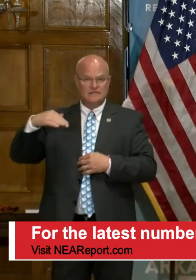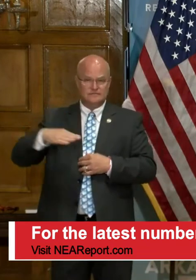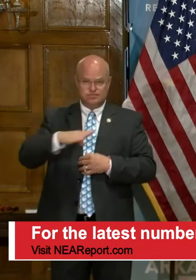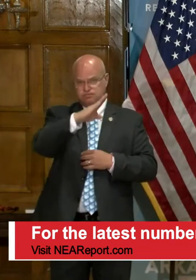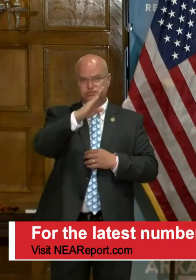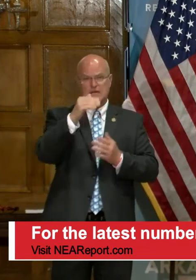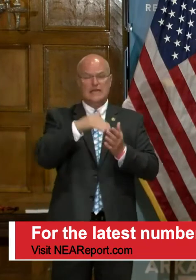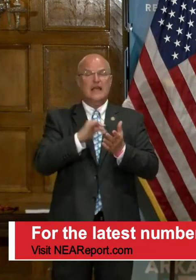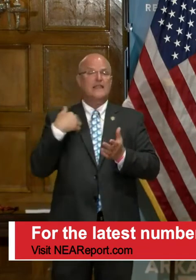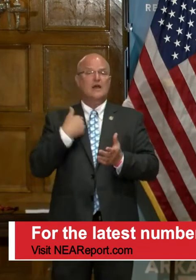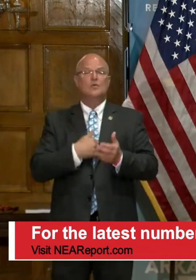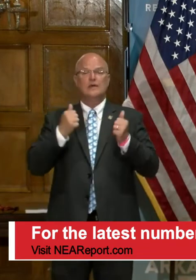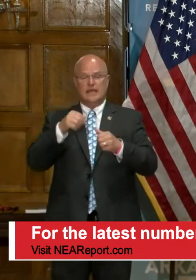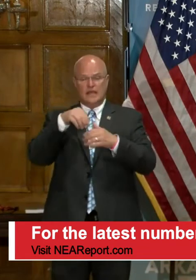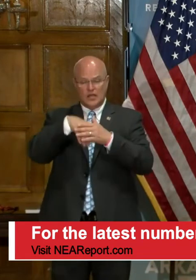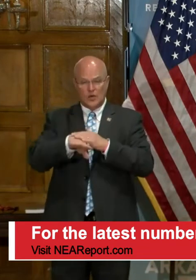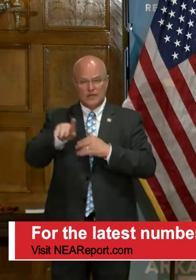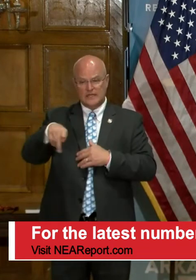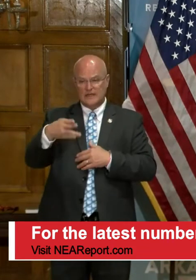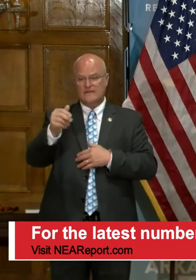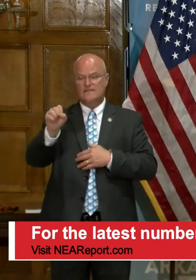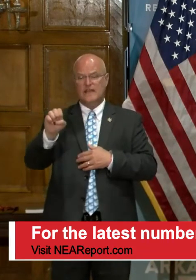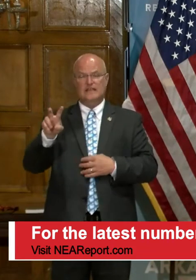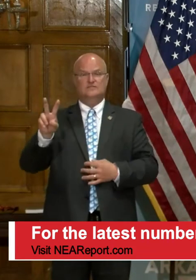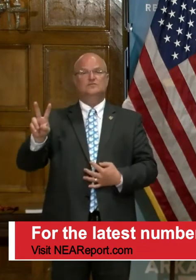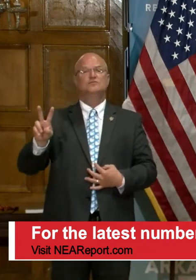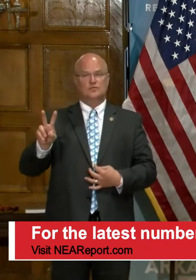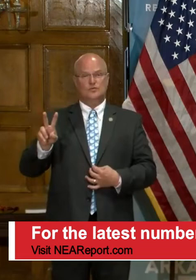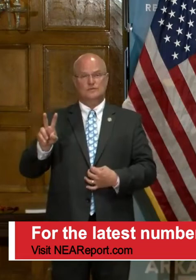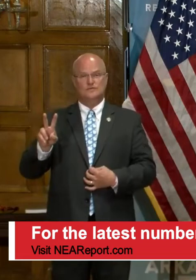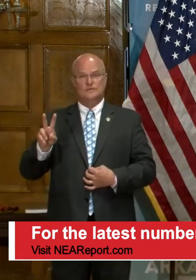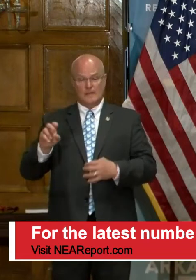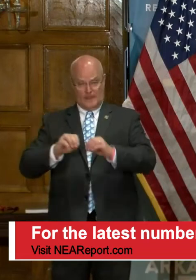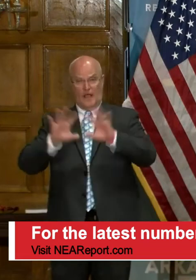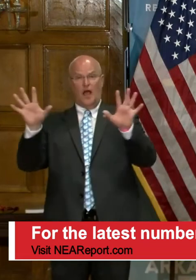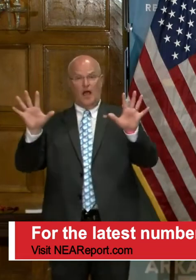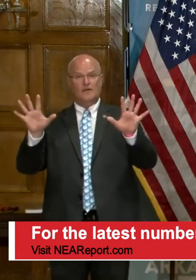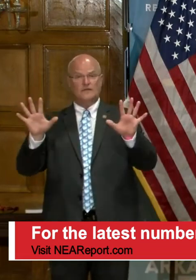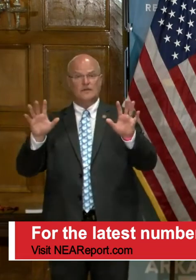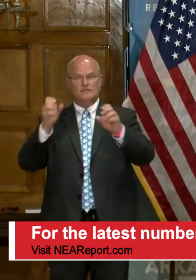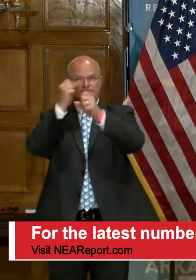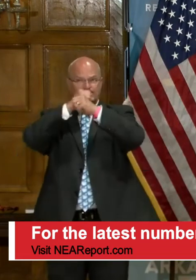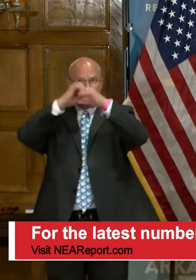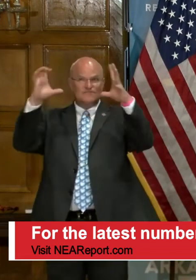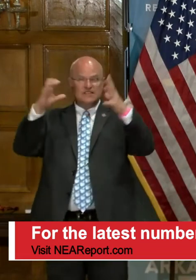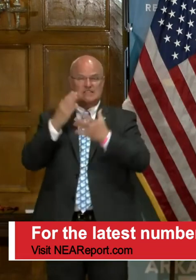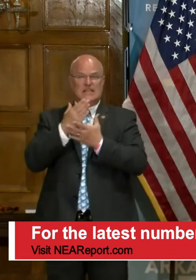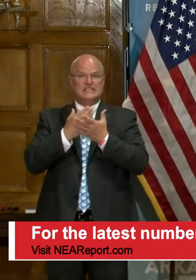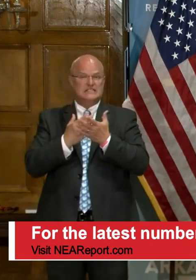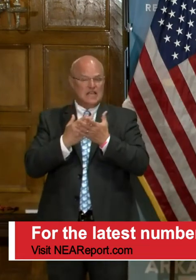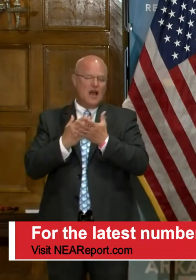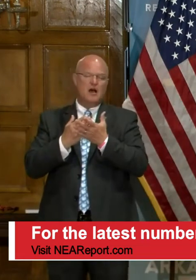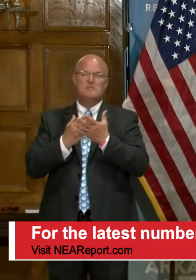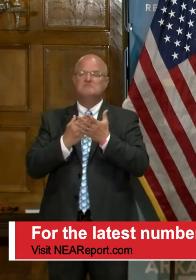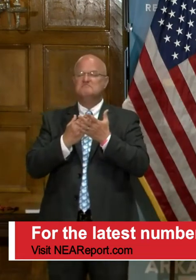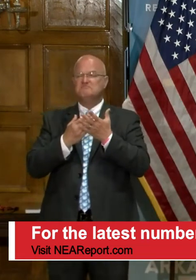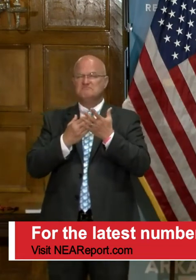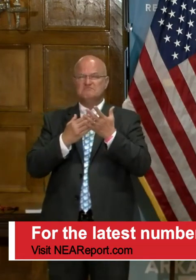resurgence that we can go into phase 2. Obviously, you can envision some